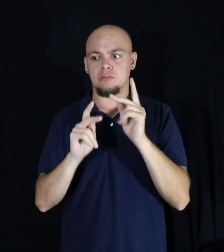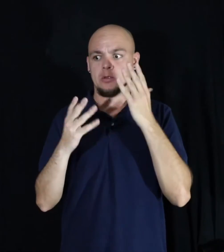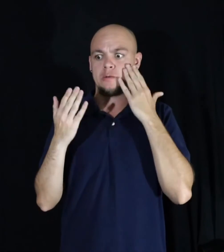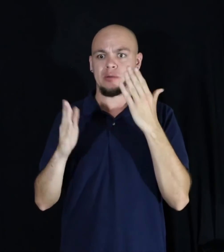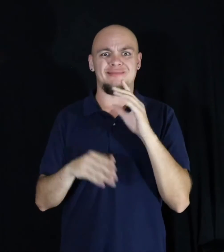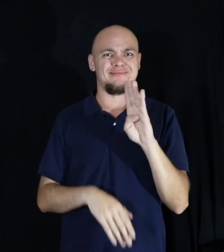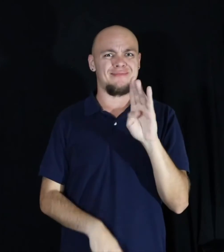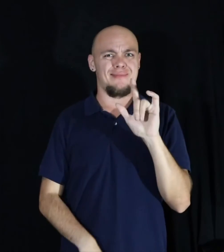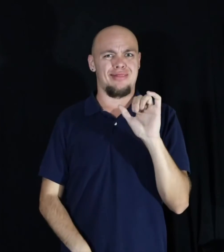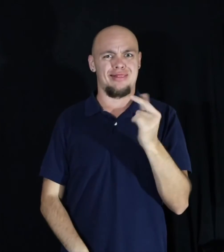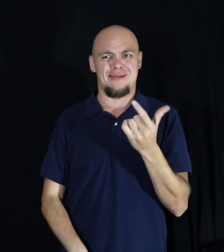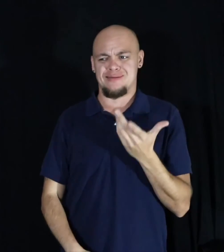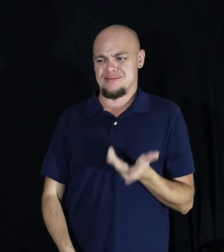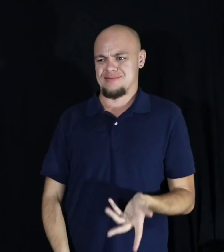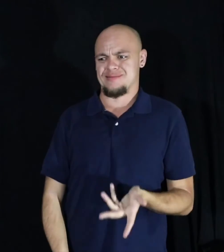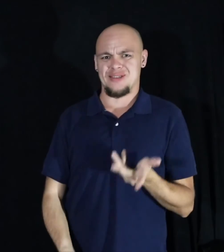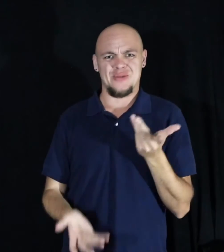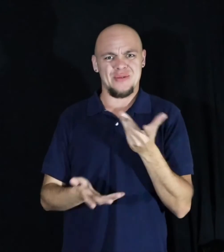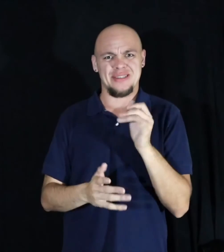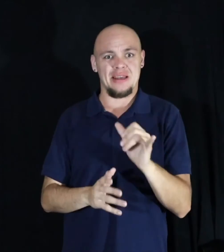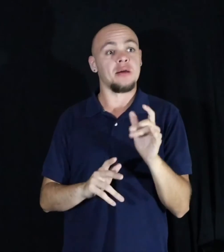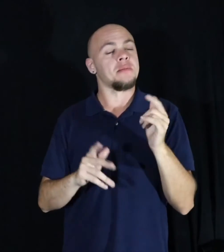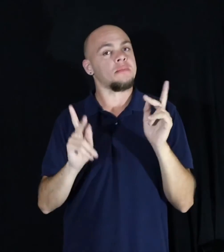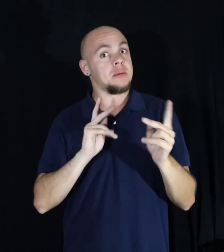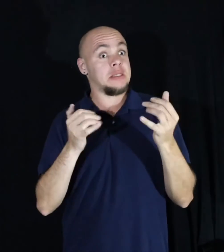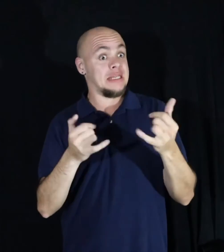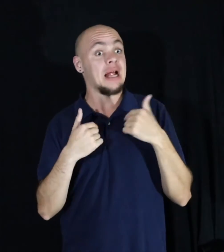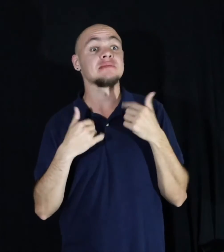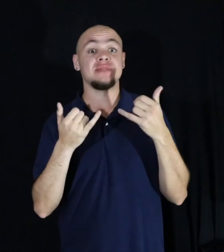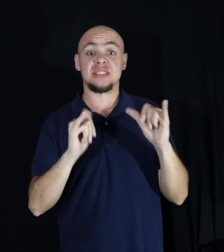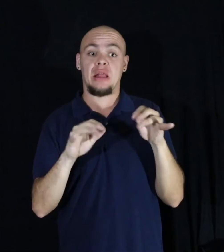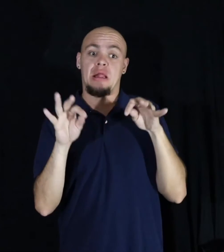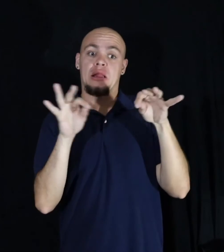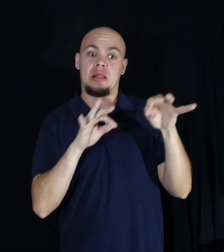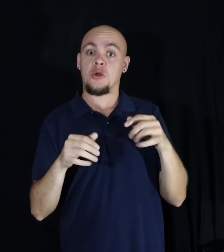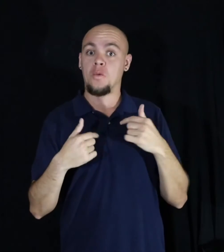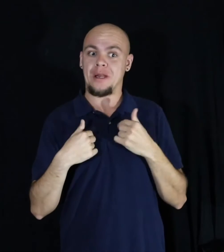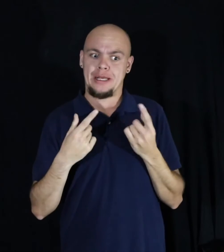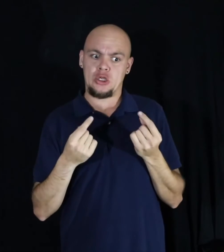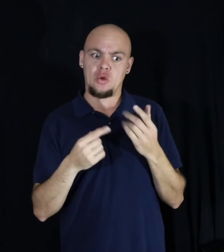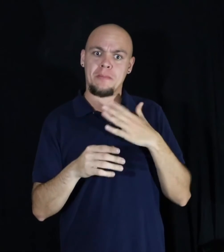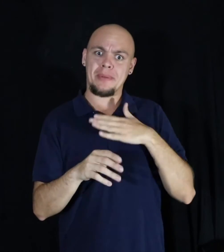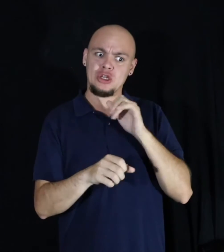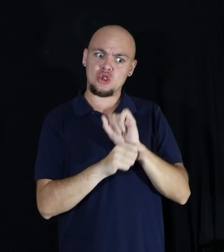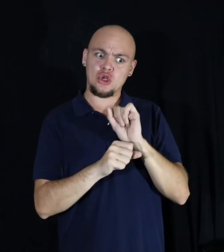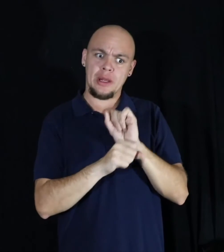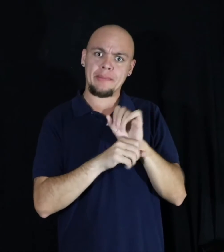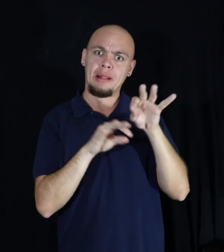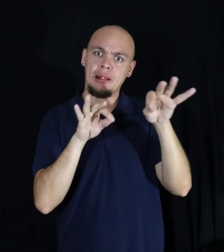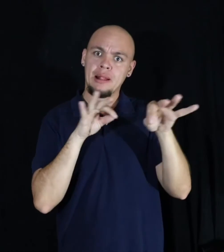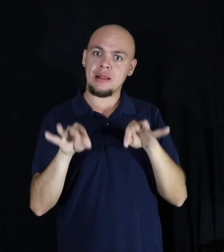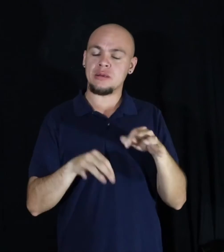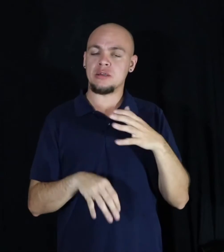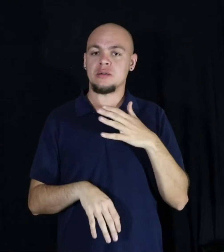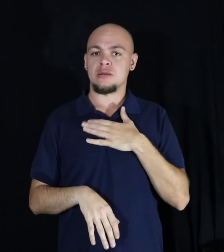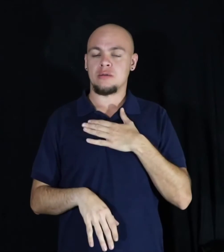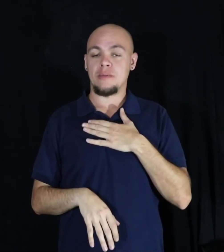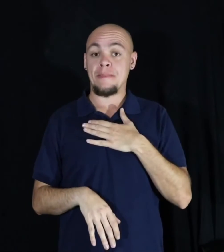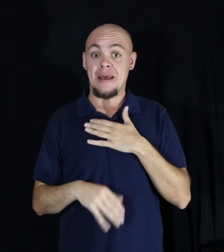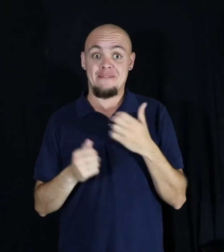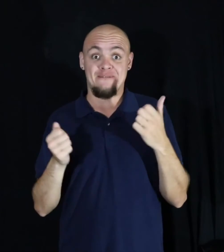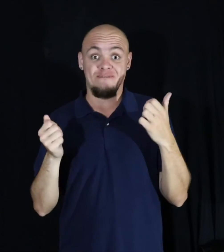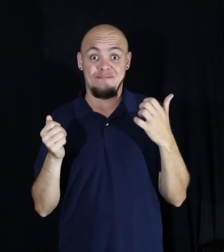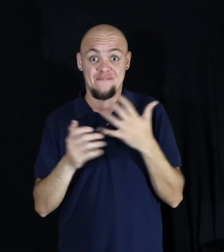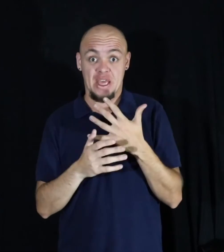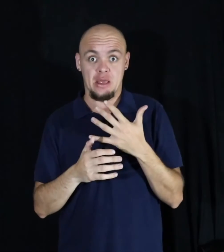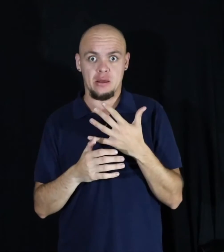blogging was back then. Even today, I still have to explain to people what I actually do as a profession. So imagine my fear starting blogging